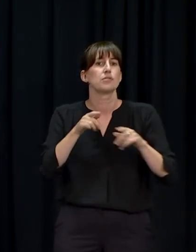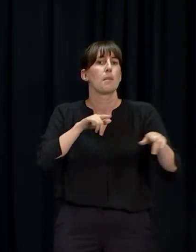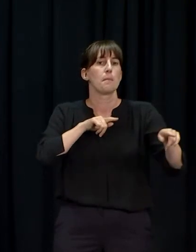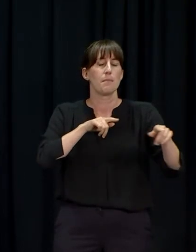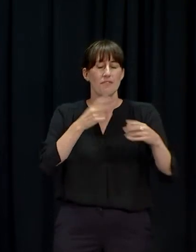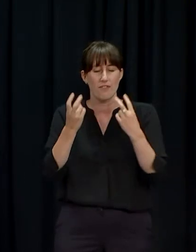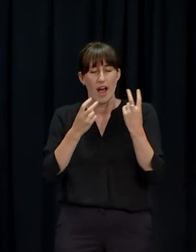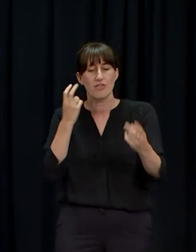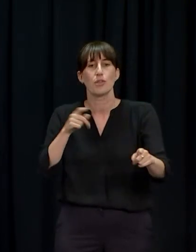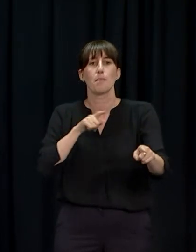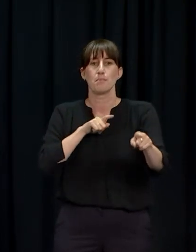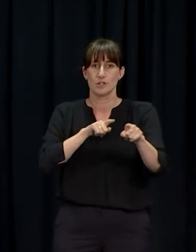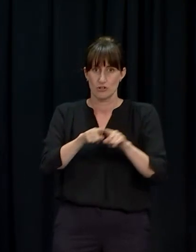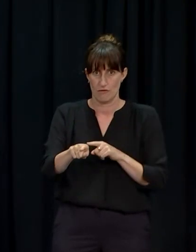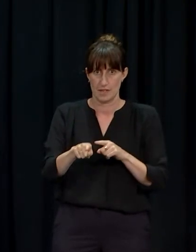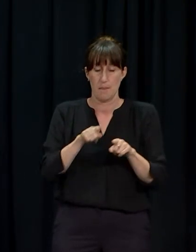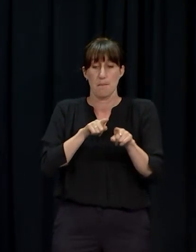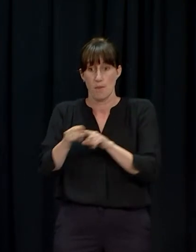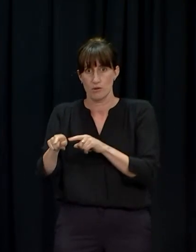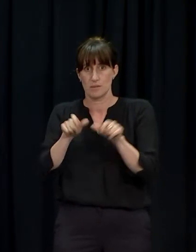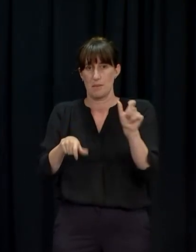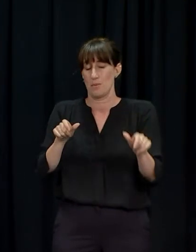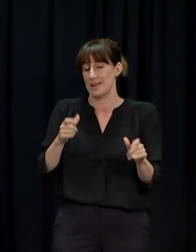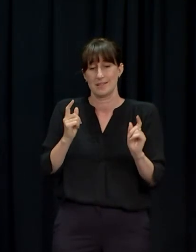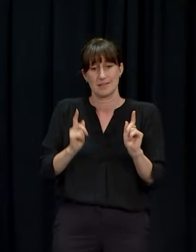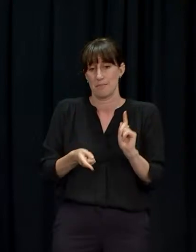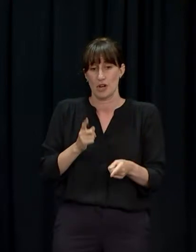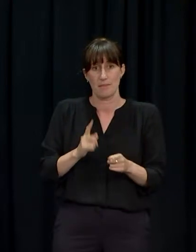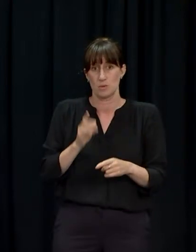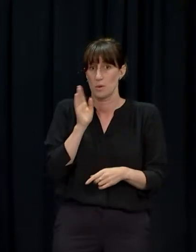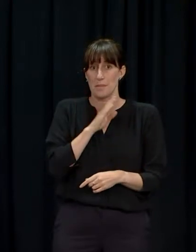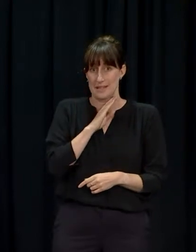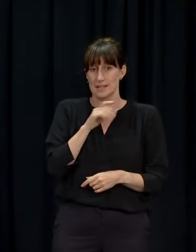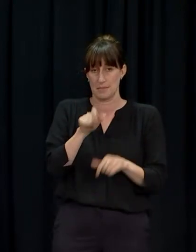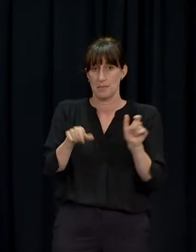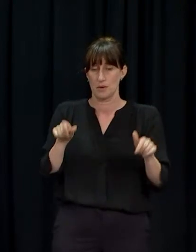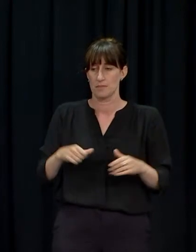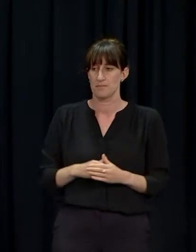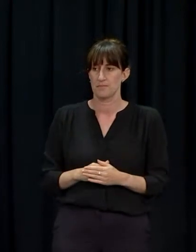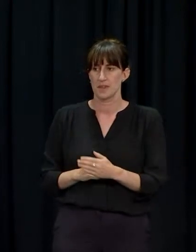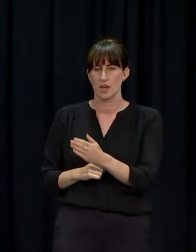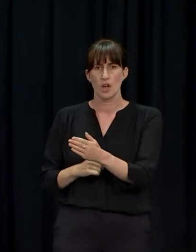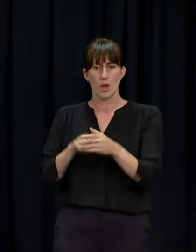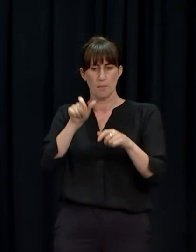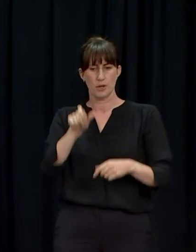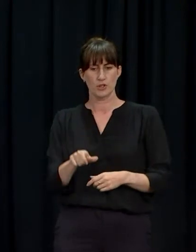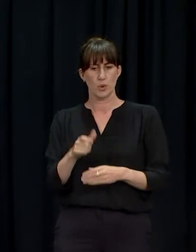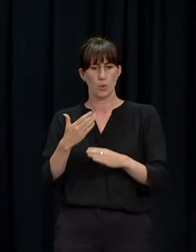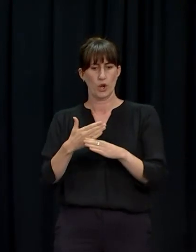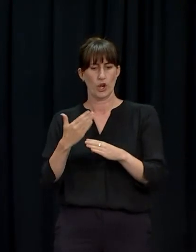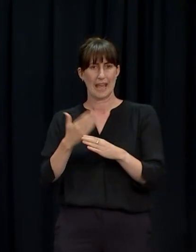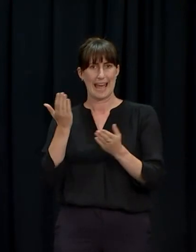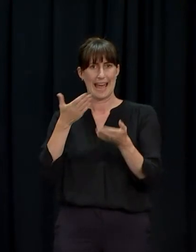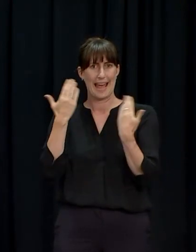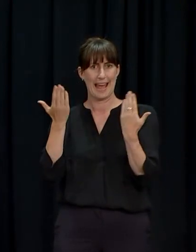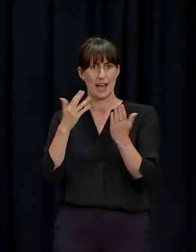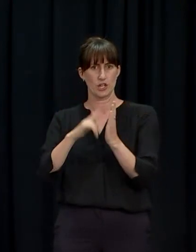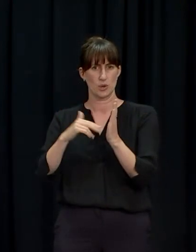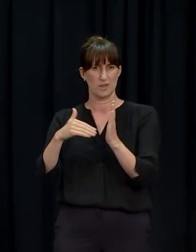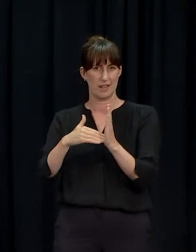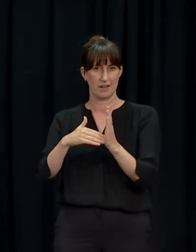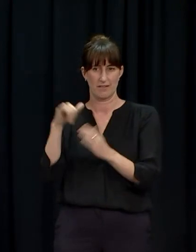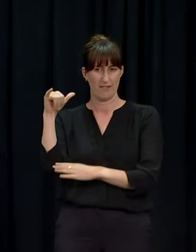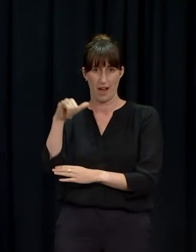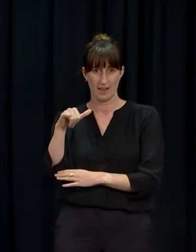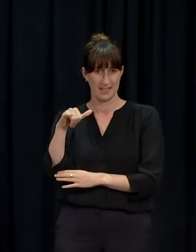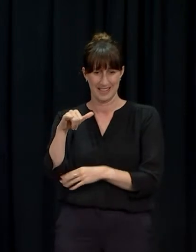always identify them all. The problem with that answer, though, is that the Air New Zealand worker was on the same flight, so that's a pretty obvious connection,